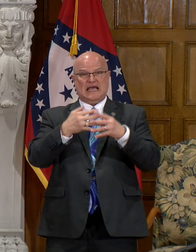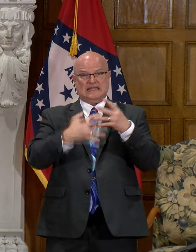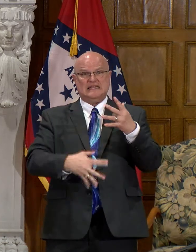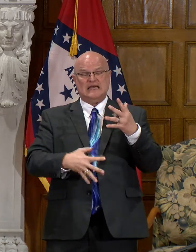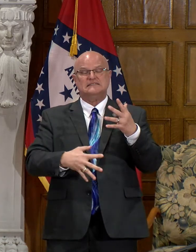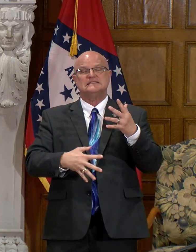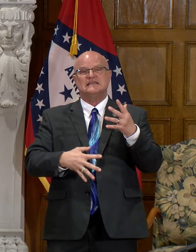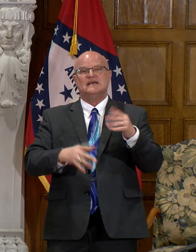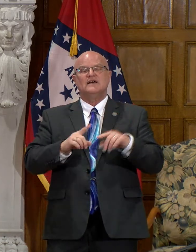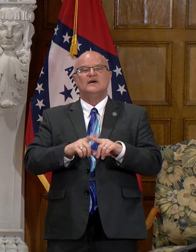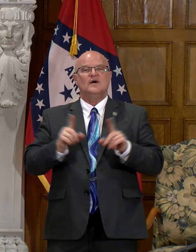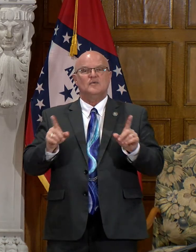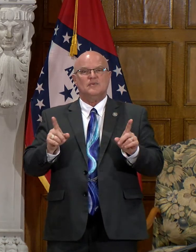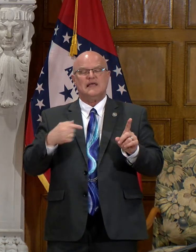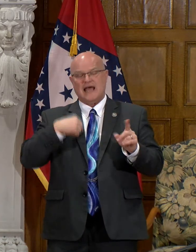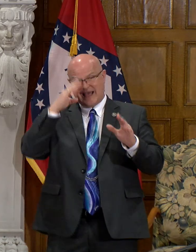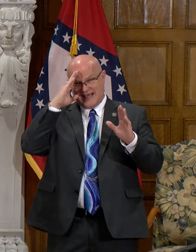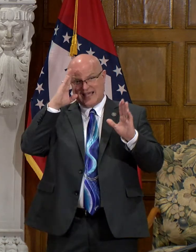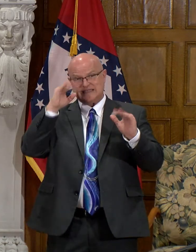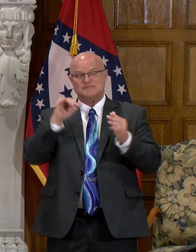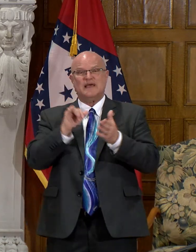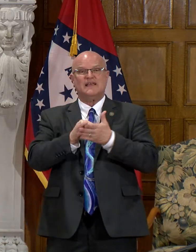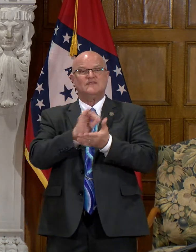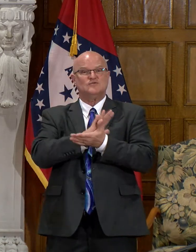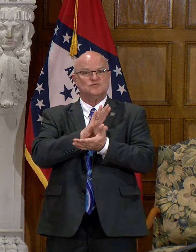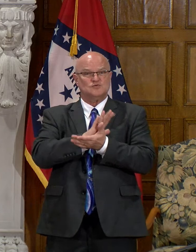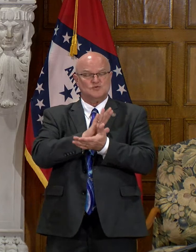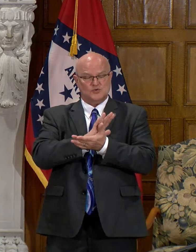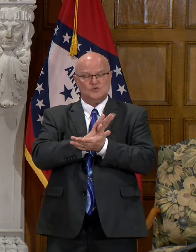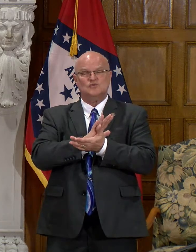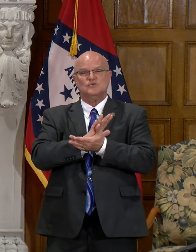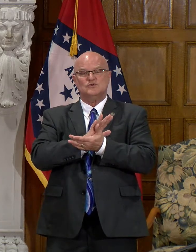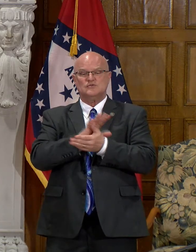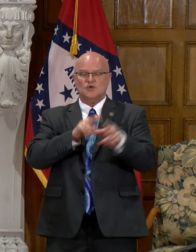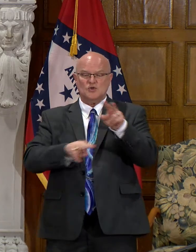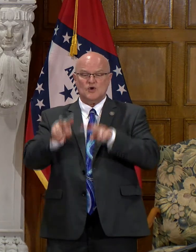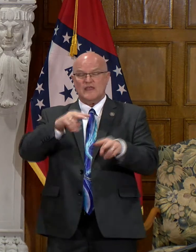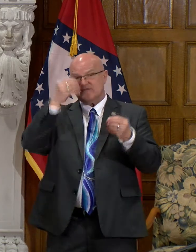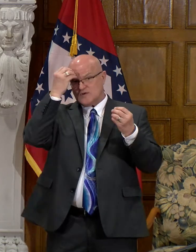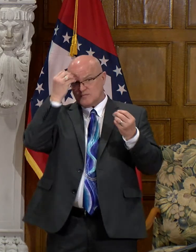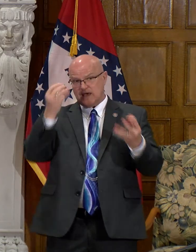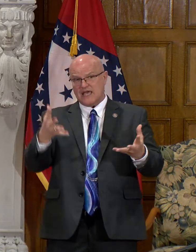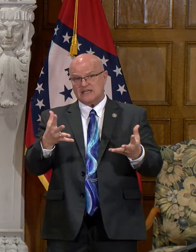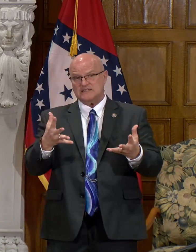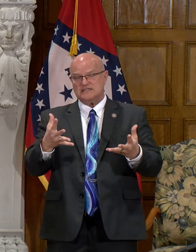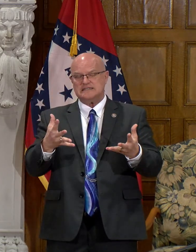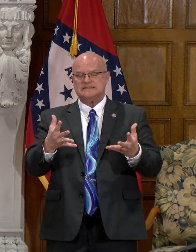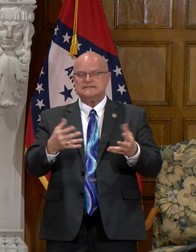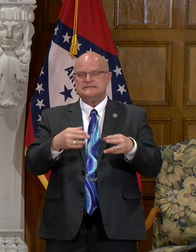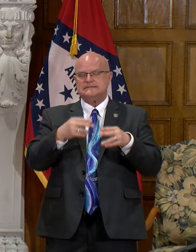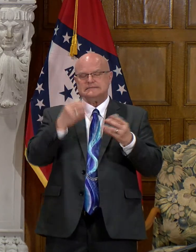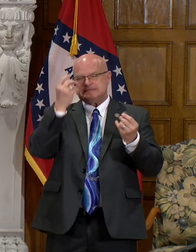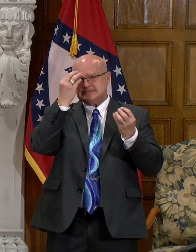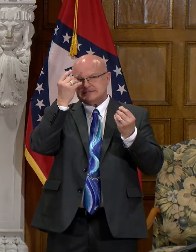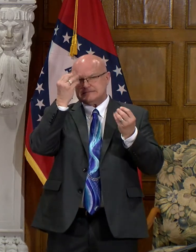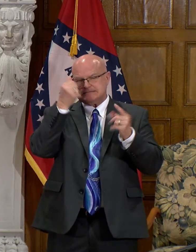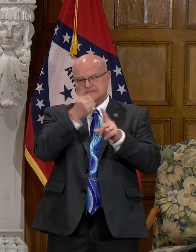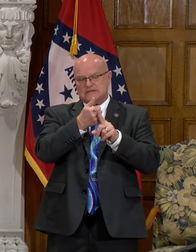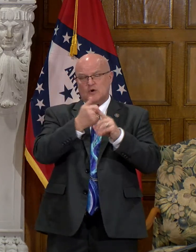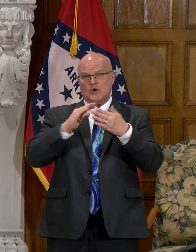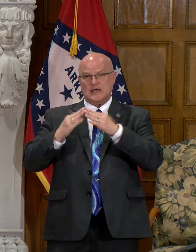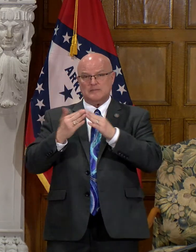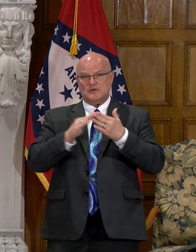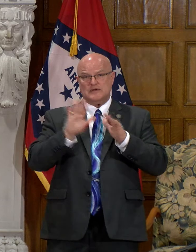guidelines, but I expect the schools to look at that information, weigh it in terms of their own